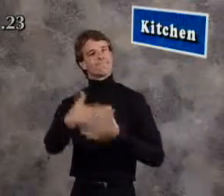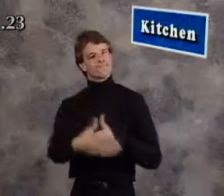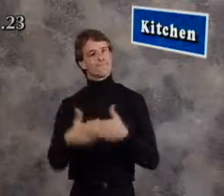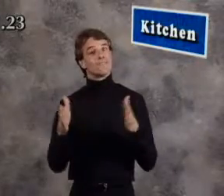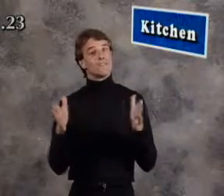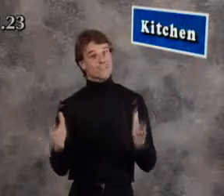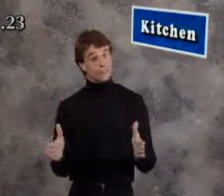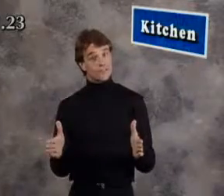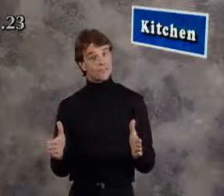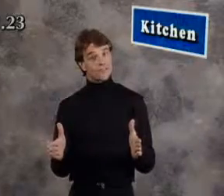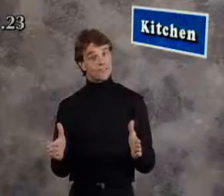Kitchen.